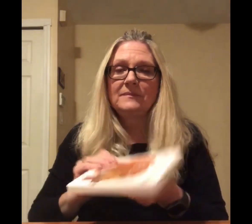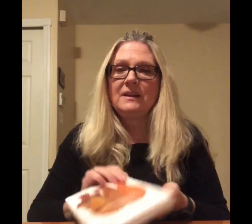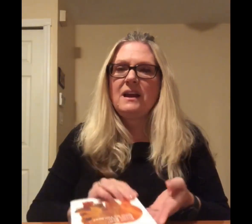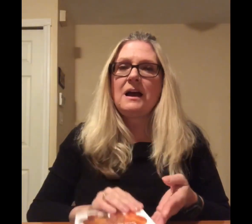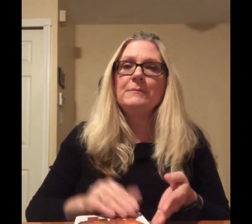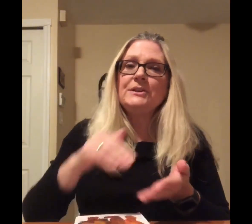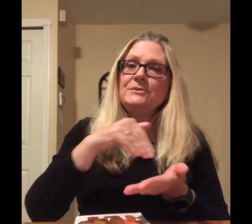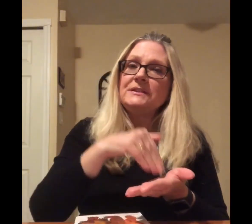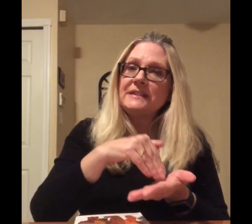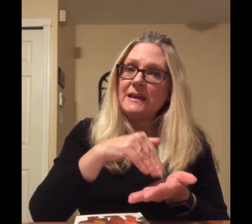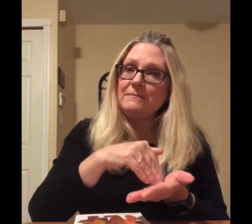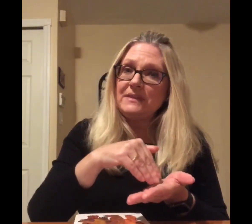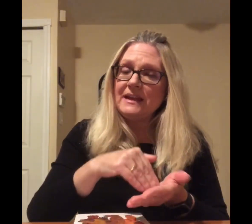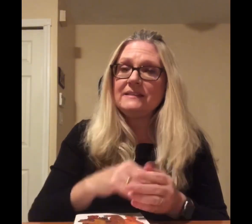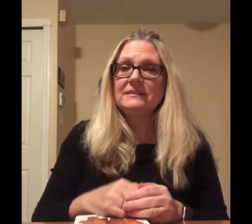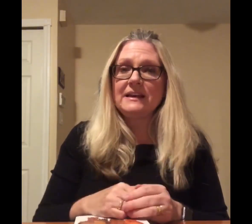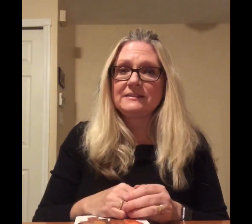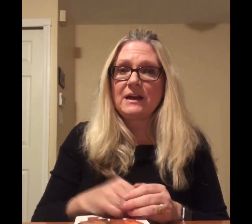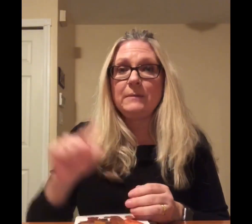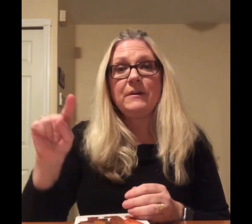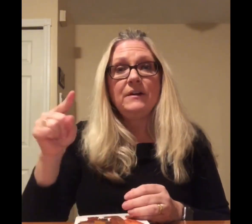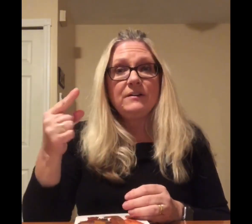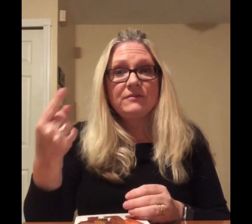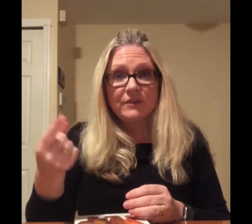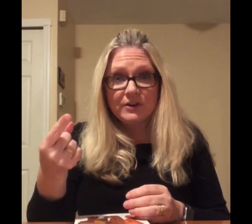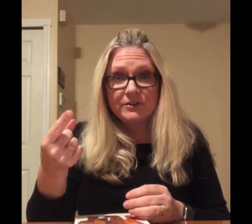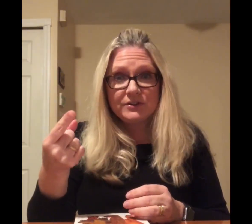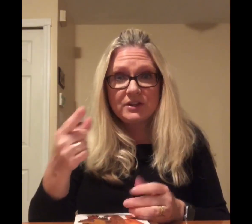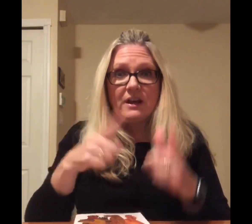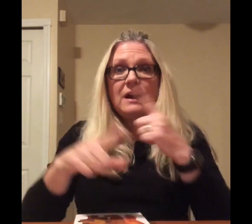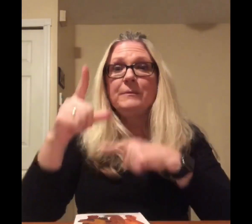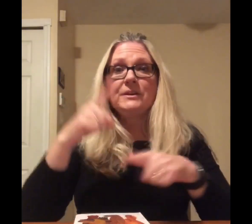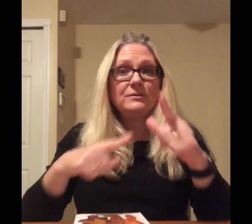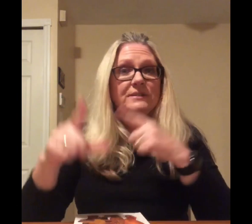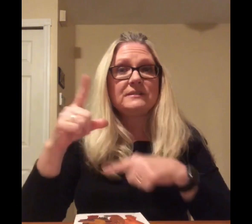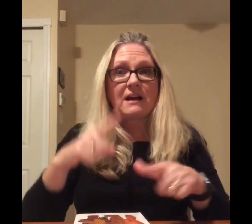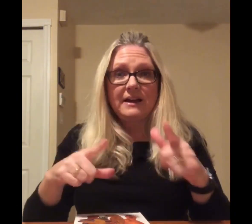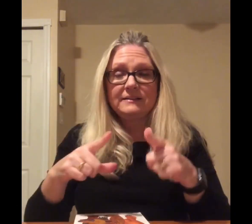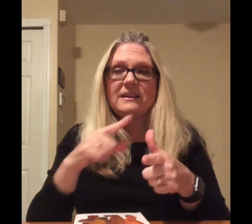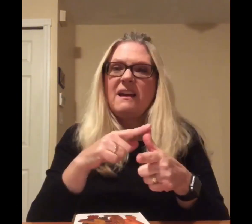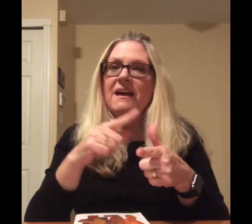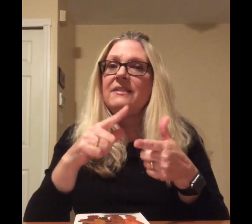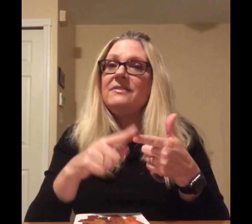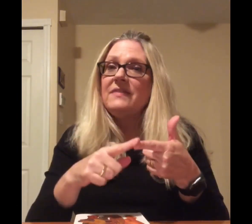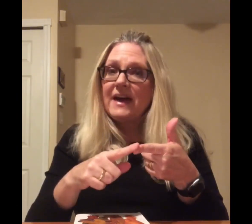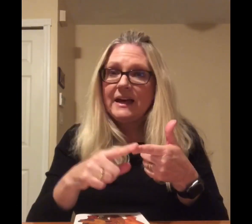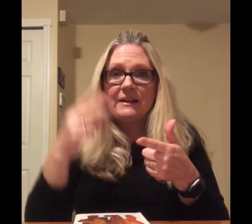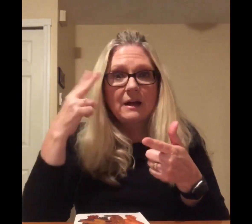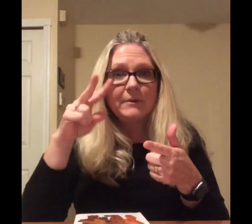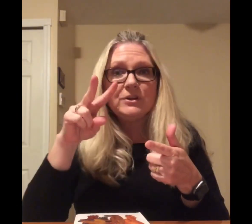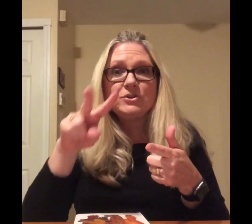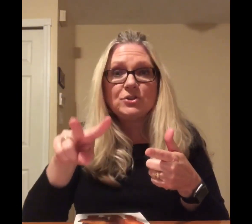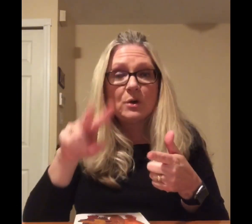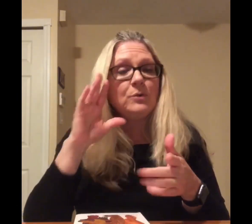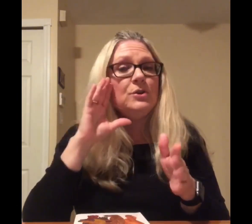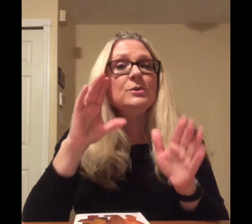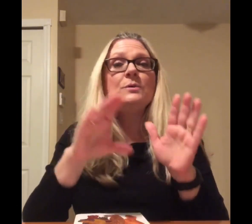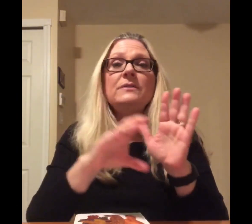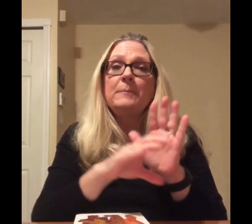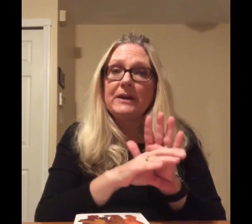I'm going to do the same thing as last time. First, I'm going to do the signs, and then I'm going to show you the